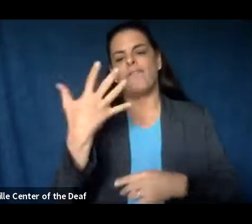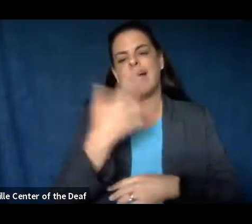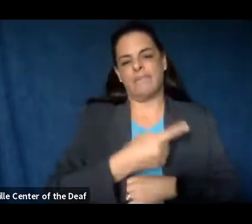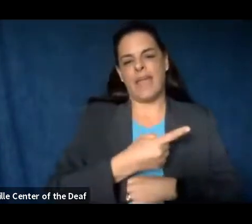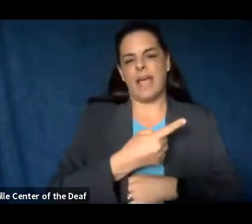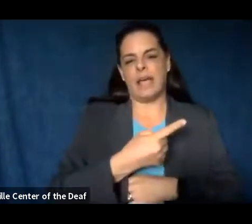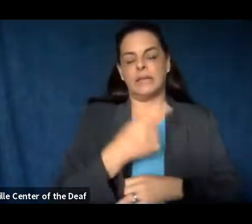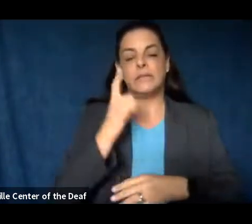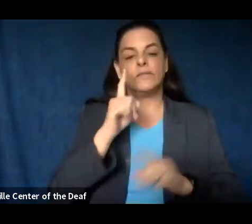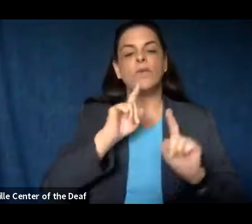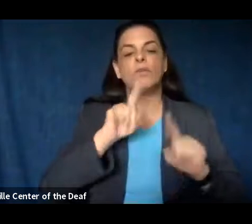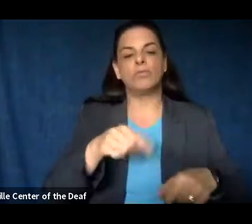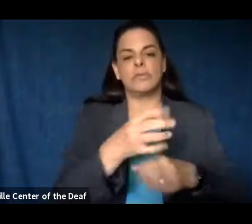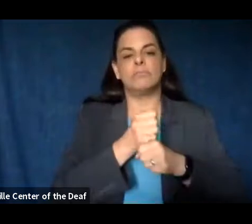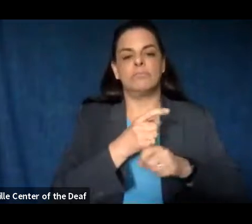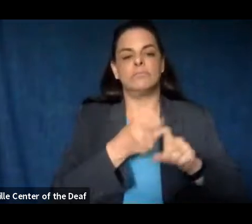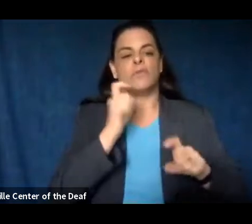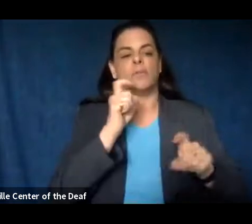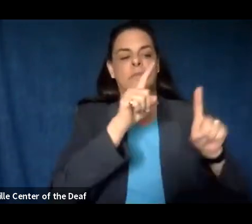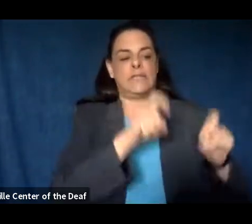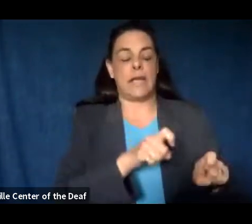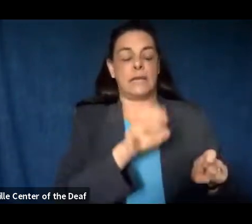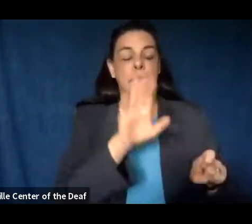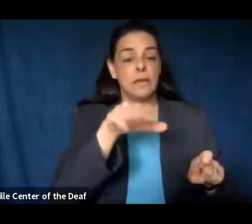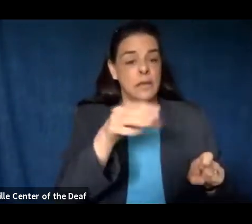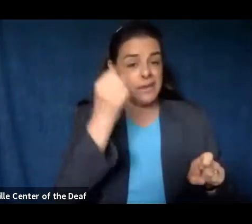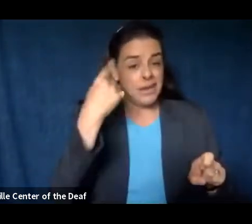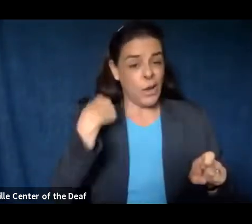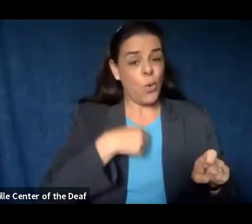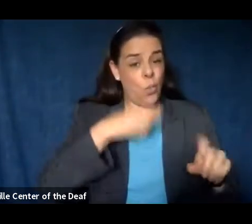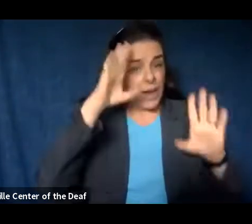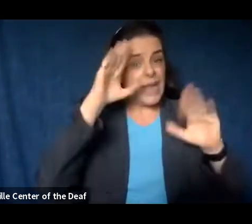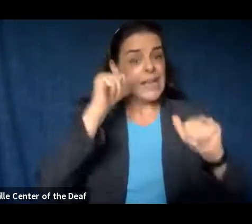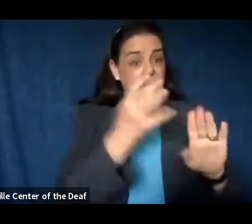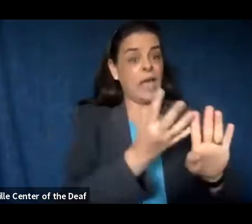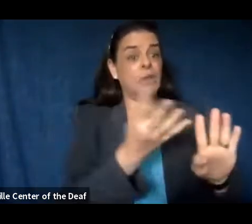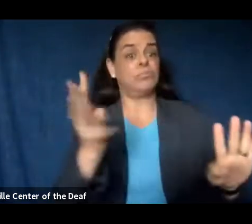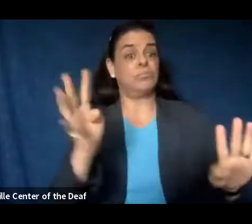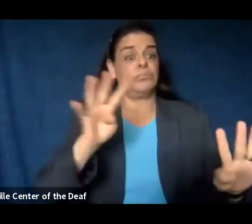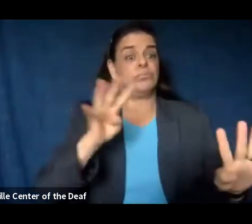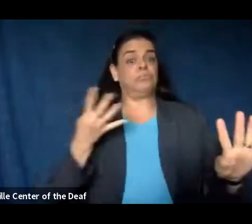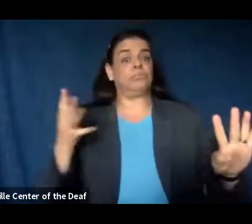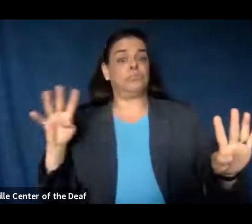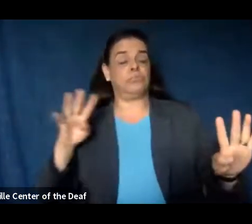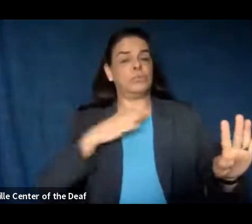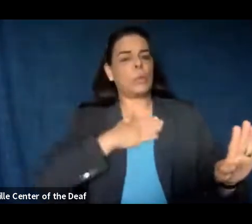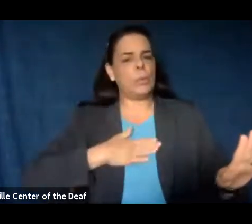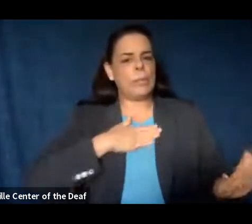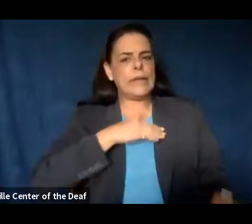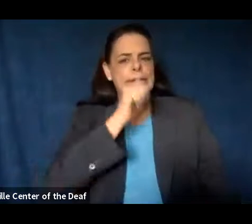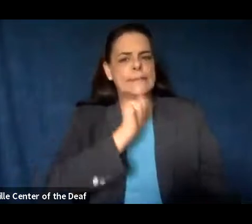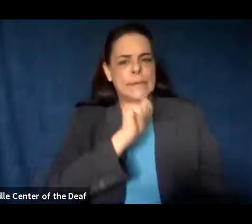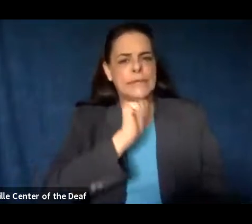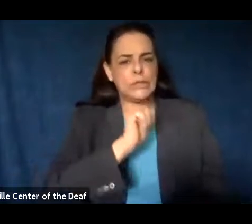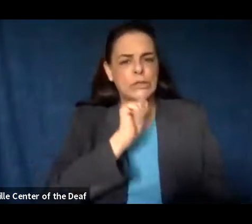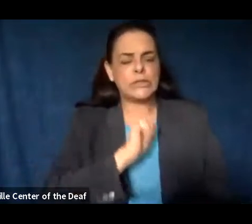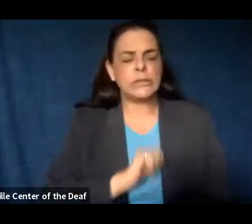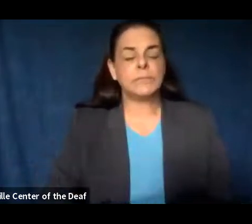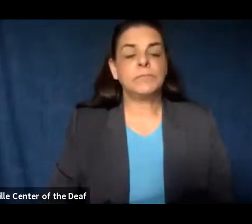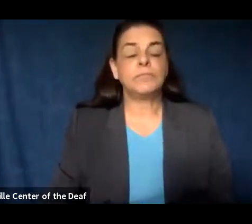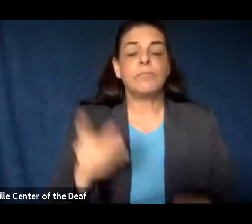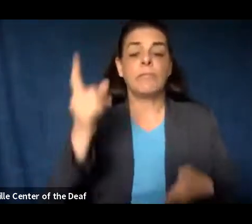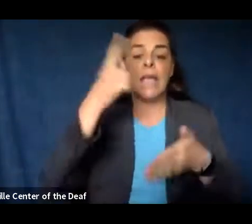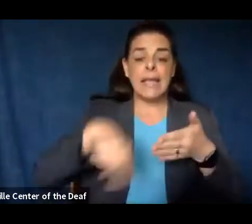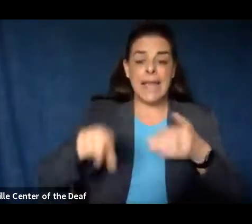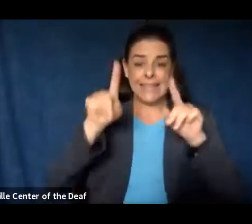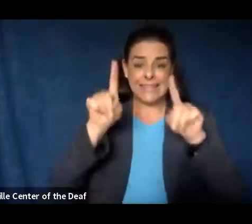do expect there to be long lines, so we encourage the public to be patient for this event. Next week, our testing will be conducted